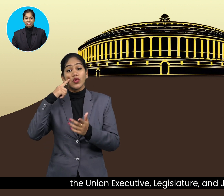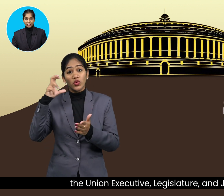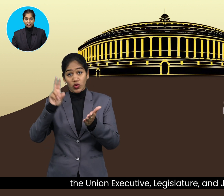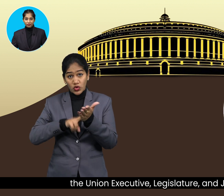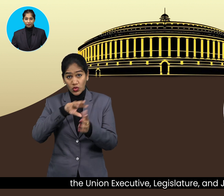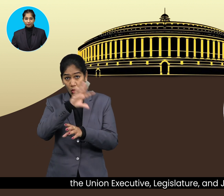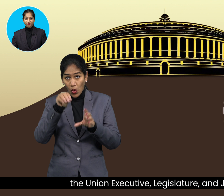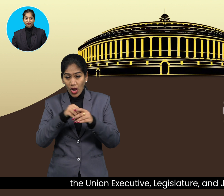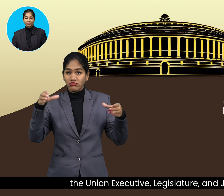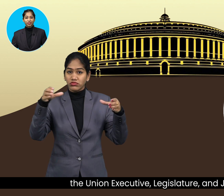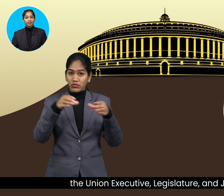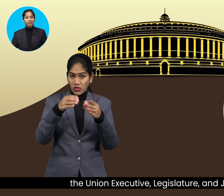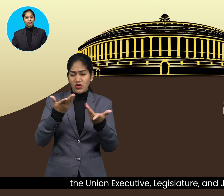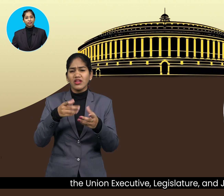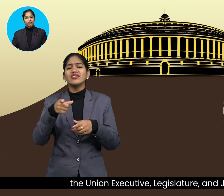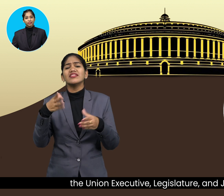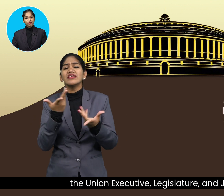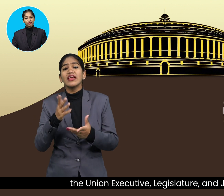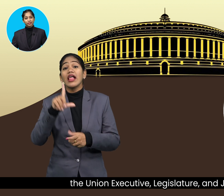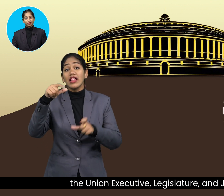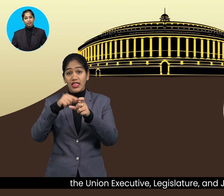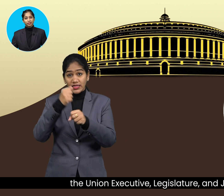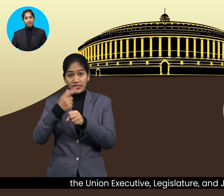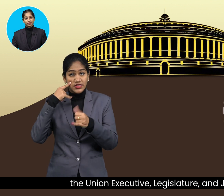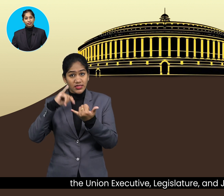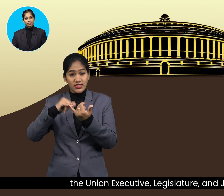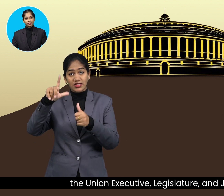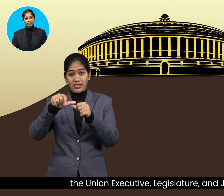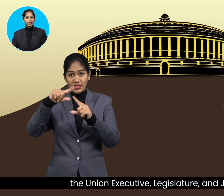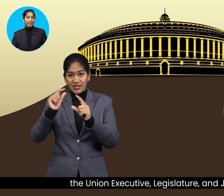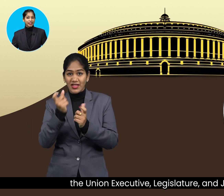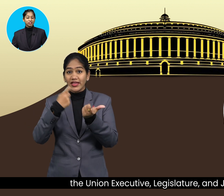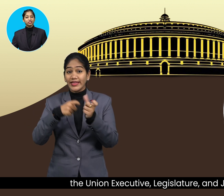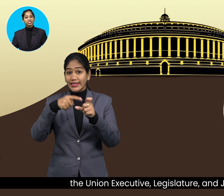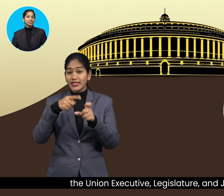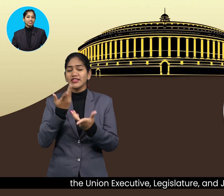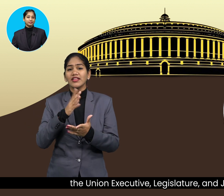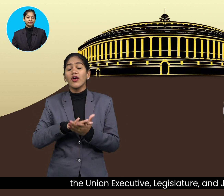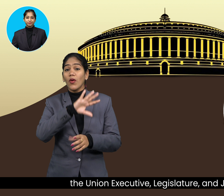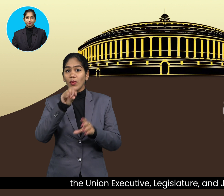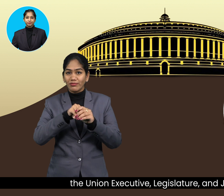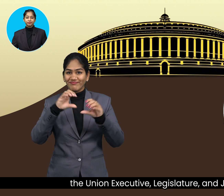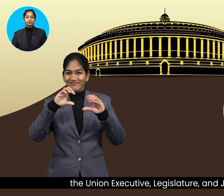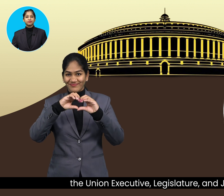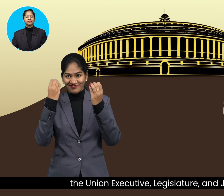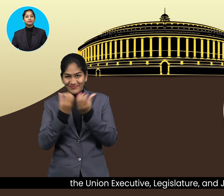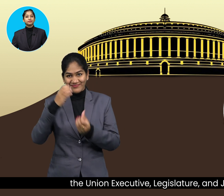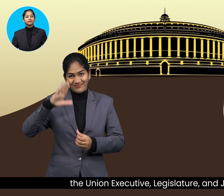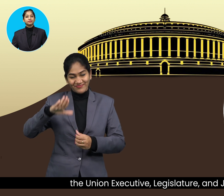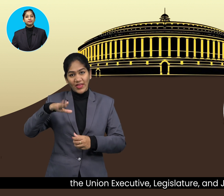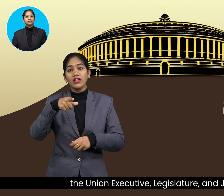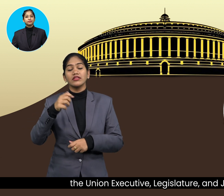Legislature and judiciary.